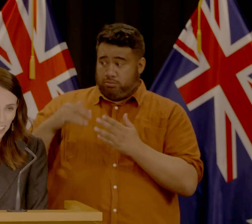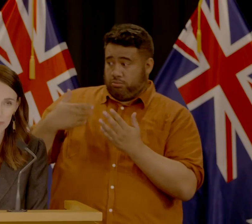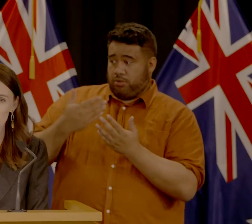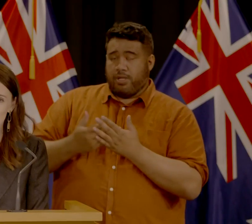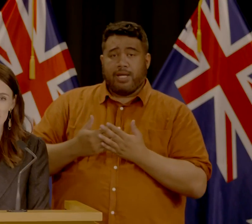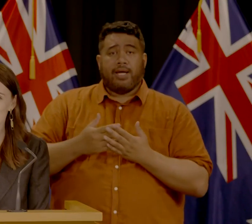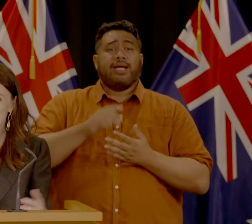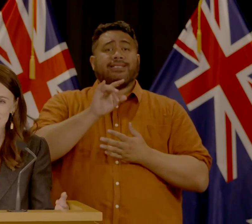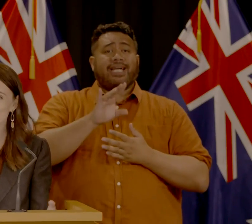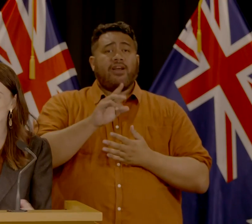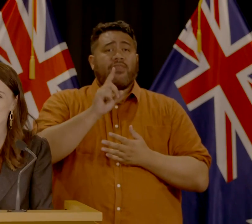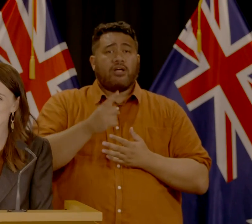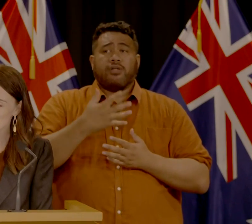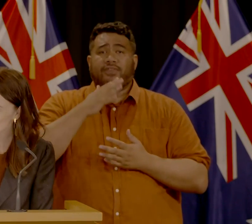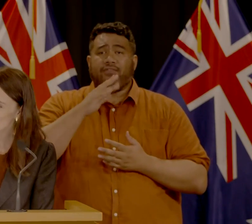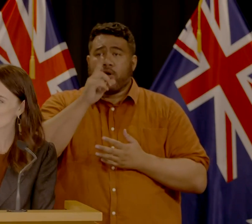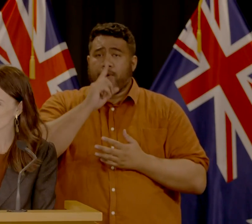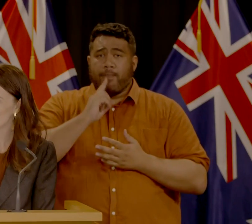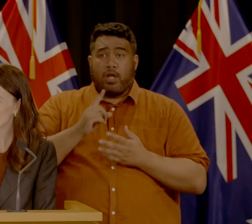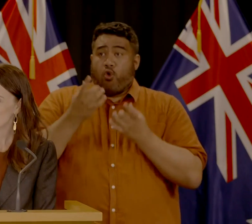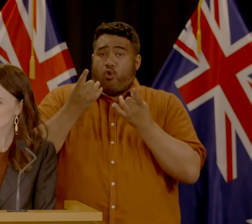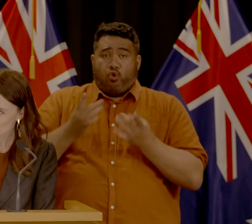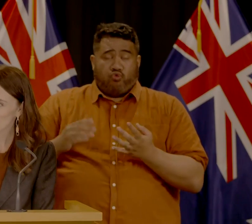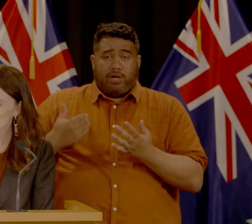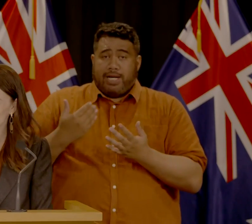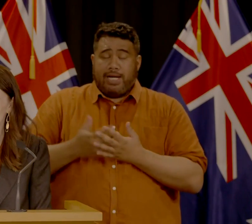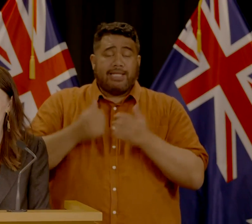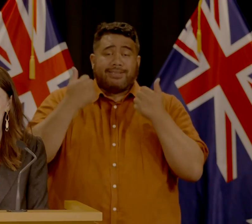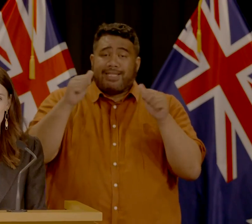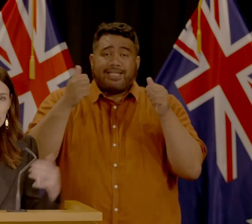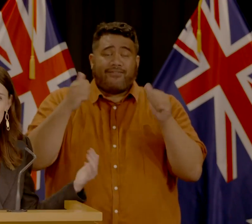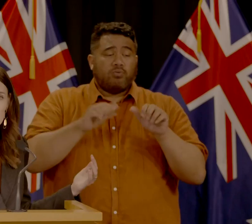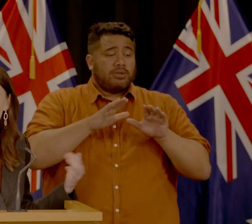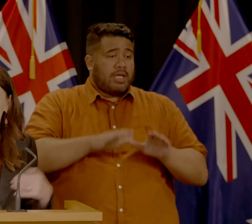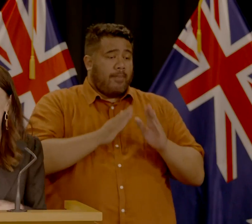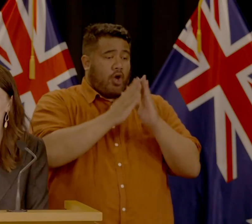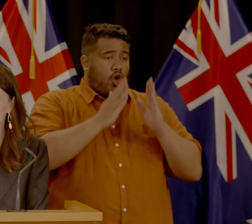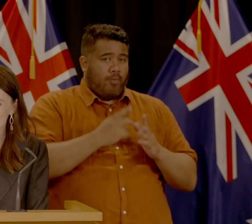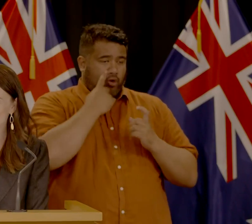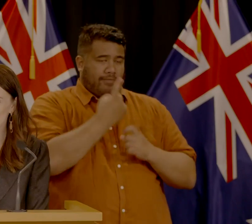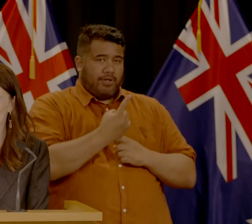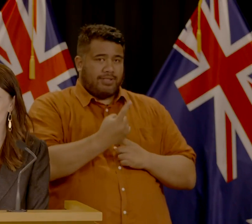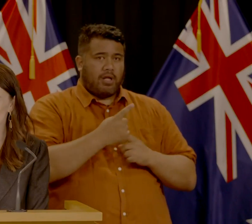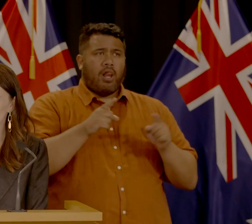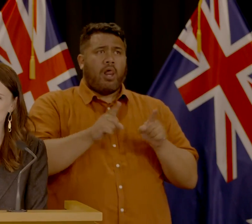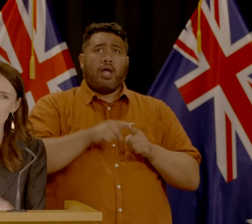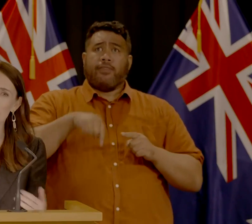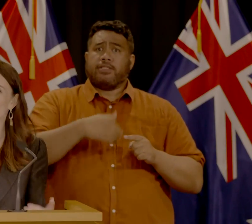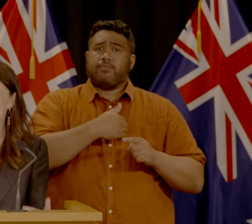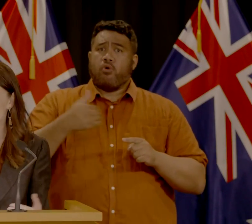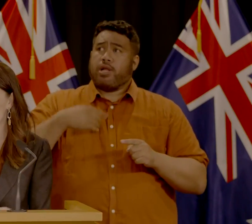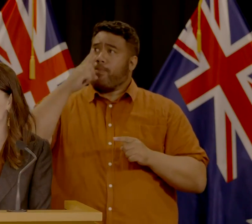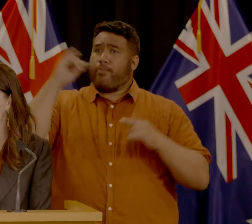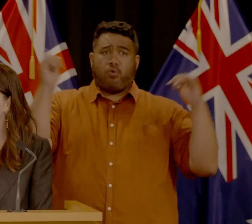a vast majority of them New Zealanders, have successfully self-isolated. When you hear people talking about at the airport this morning,